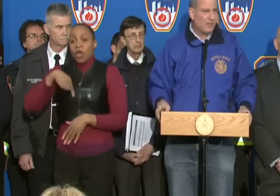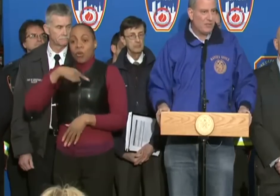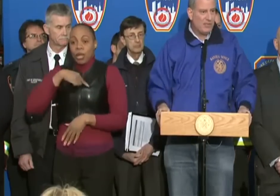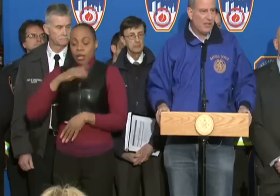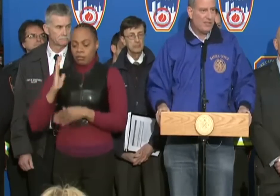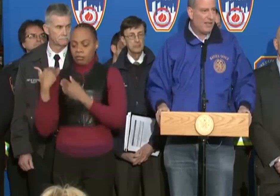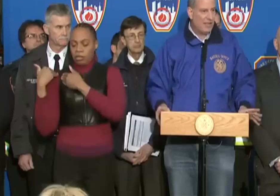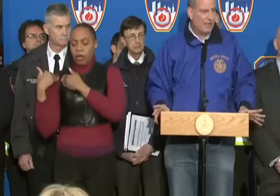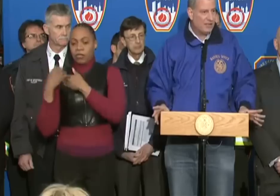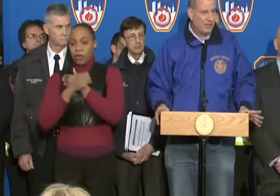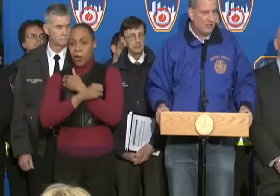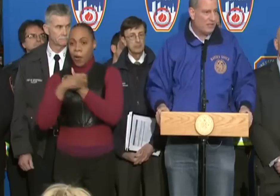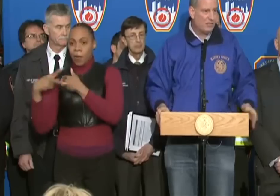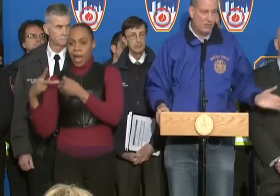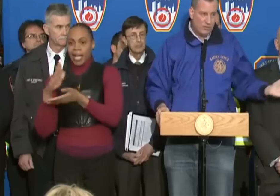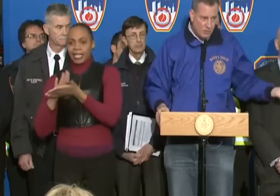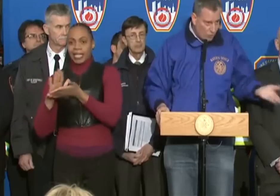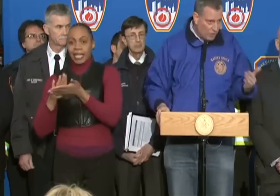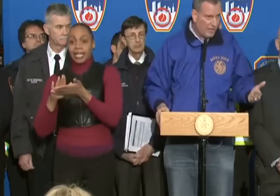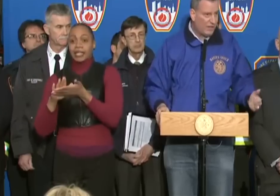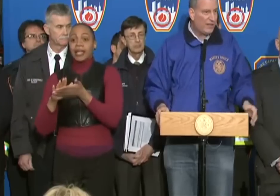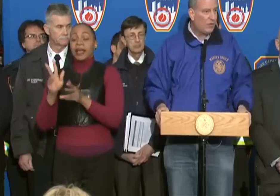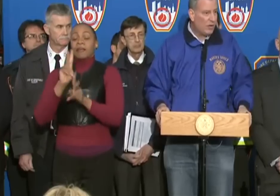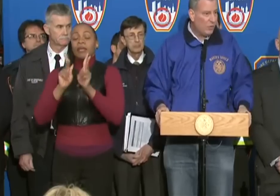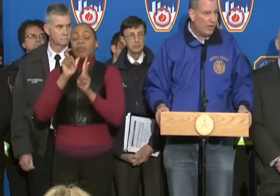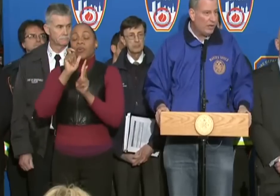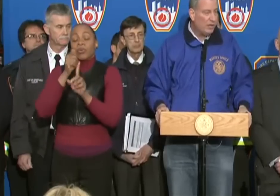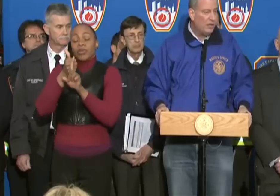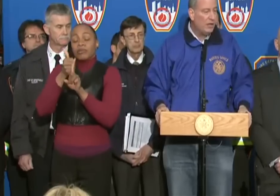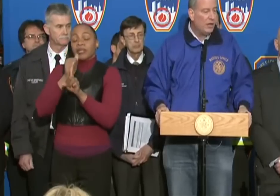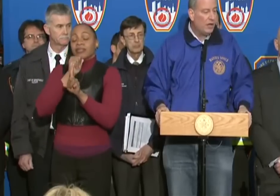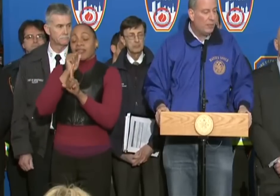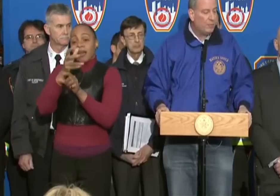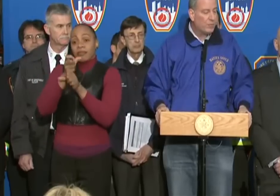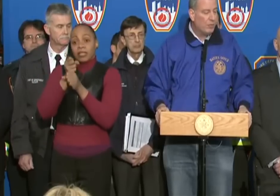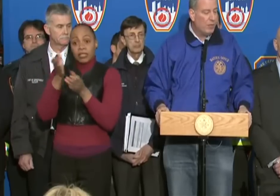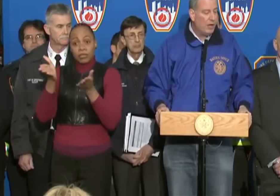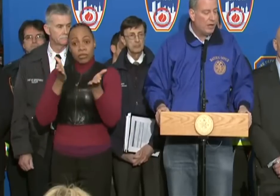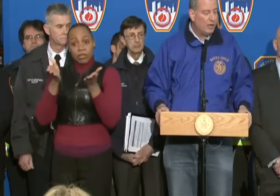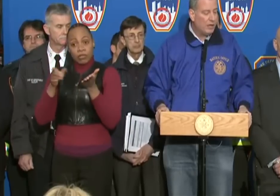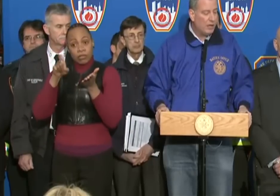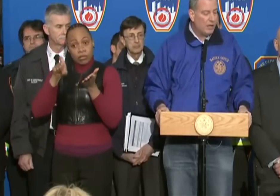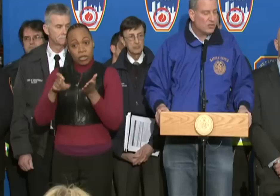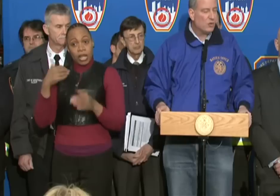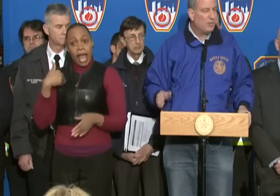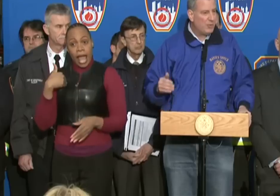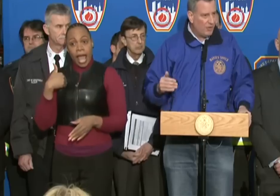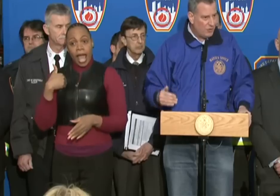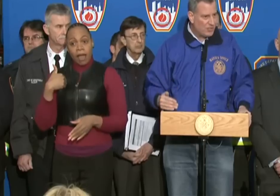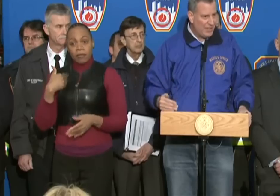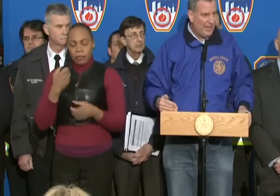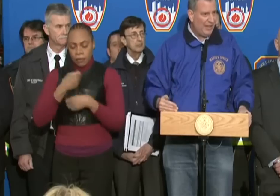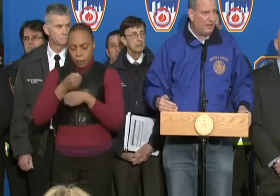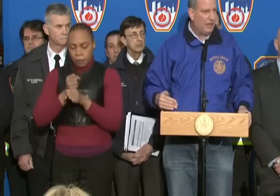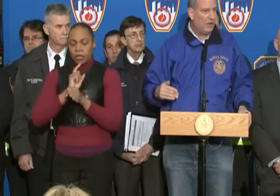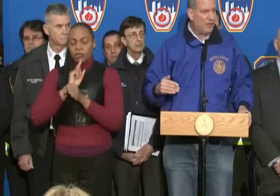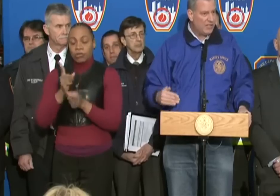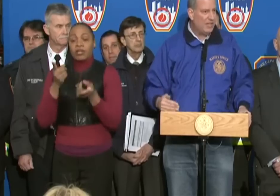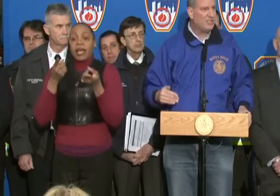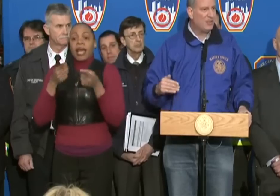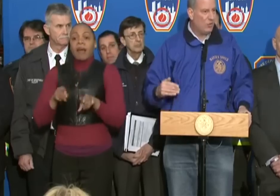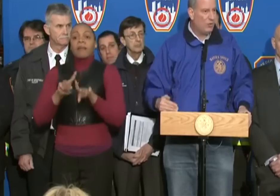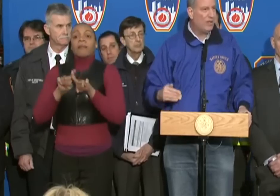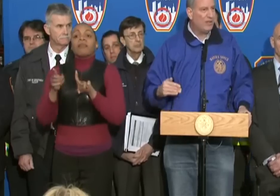there's some place on the Upper East Side that's not gotten the service it deserves, we're going to get on that right away. But I just want people to understand